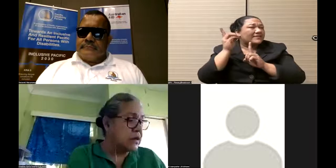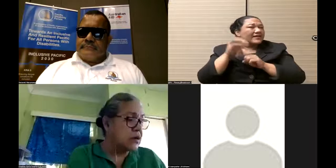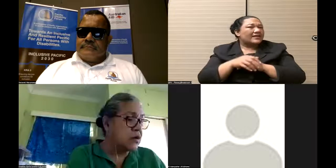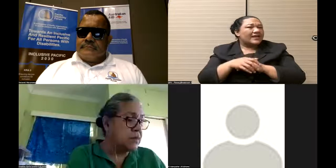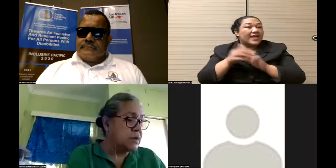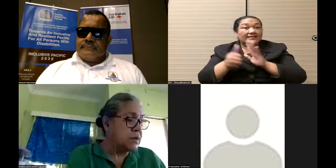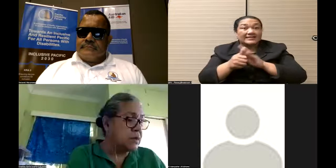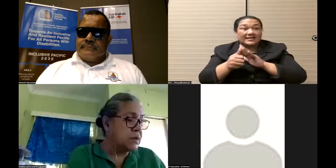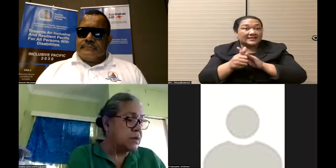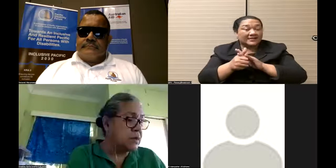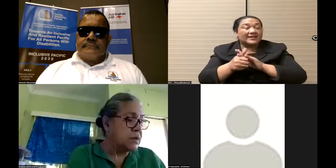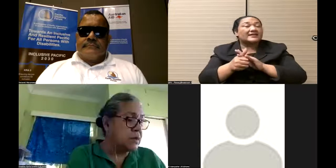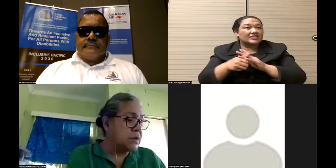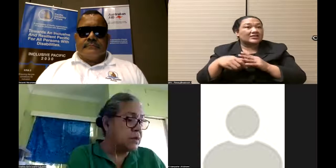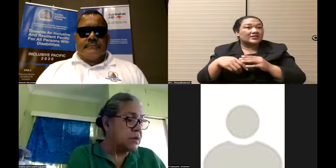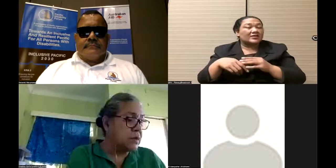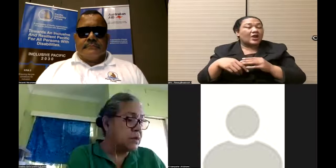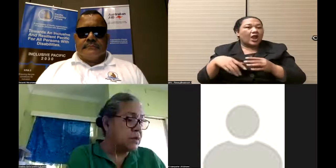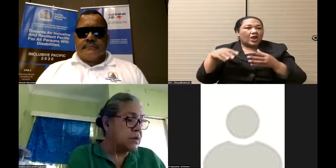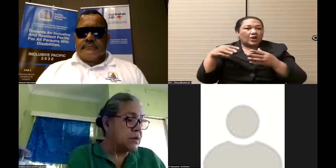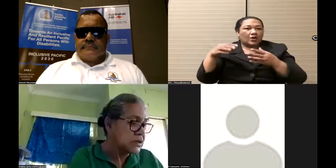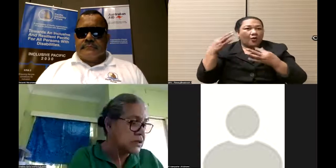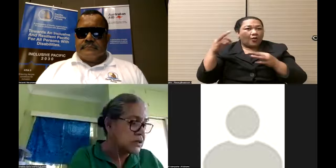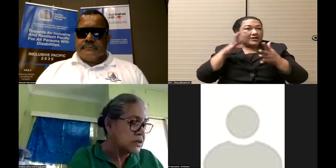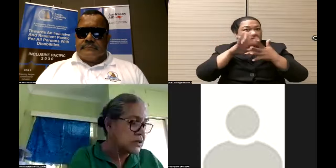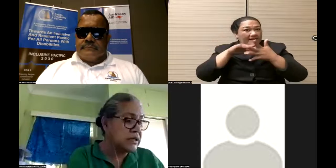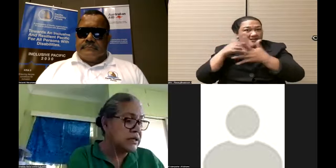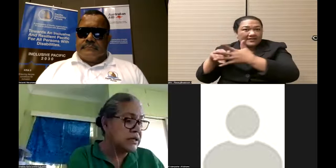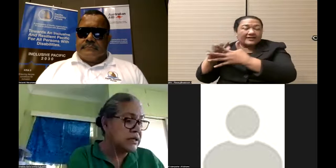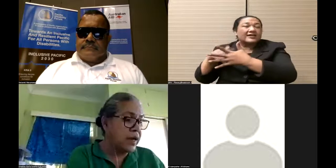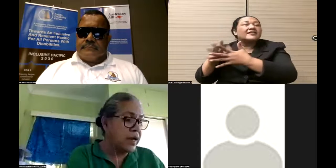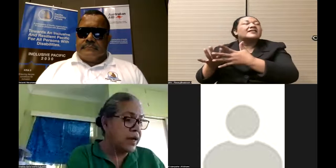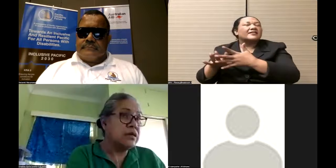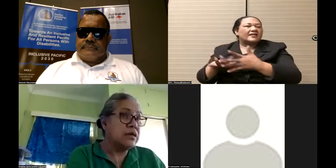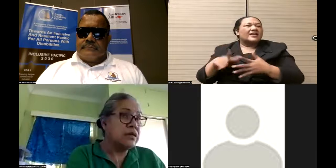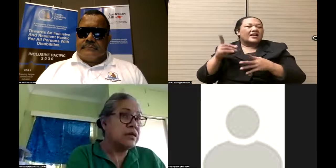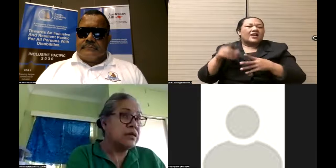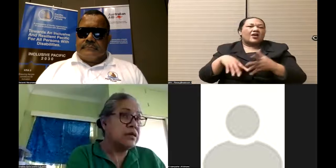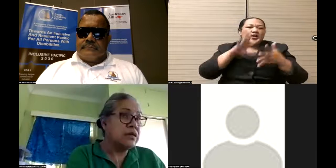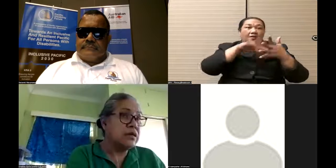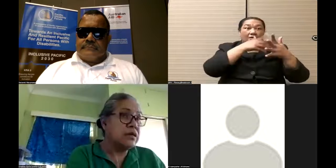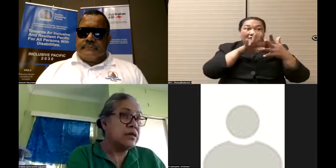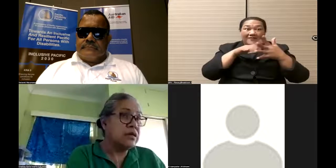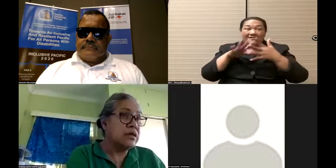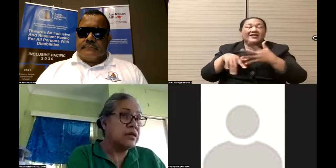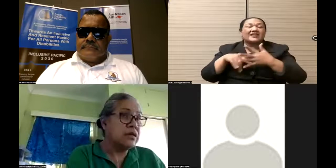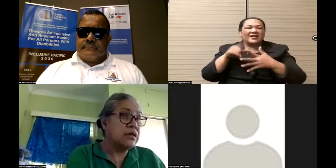in terms of cost sharing of disability officers, which is quite interesting, where they